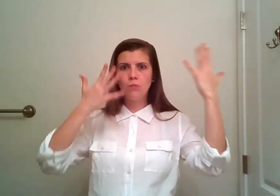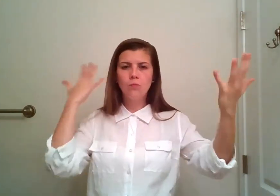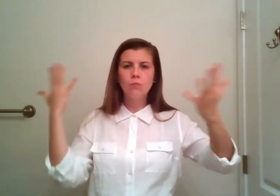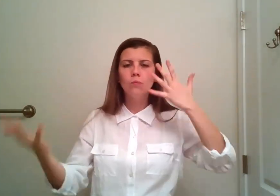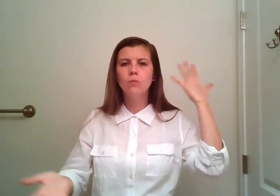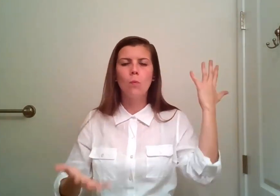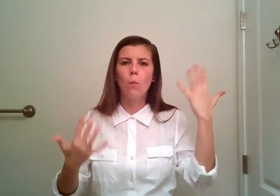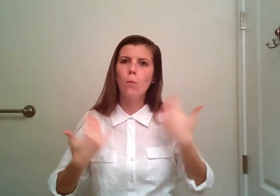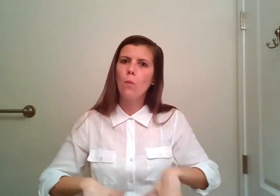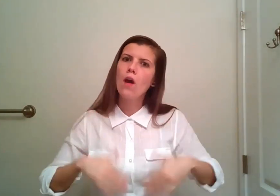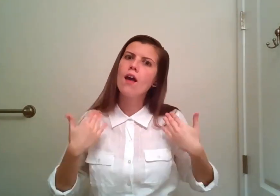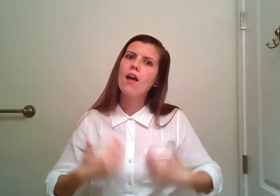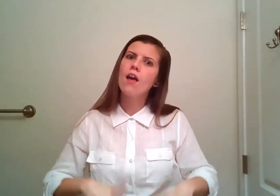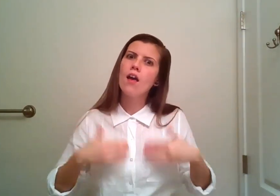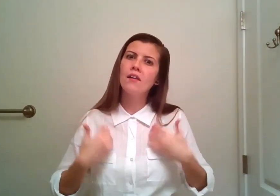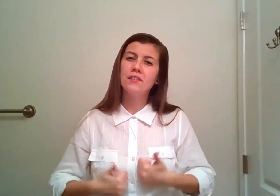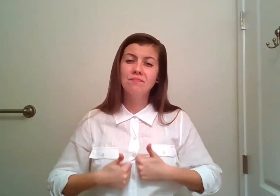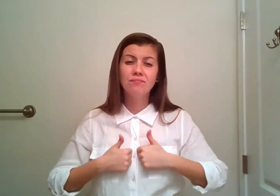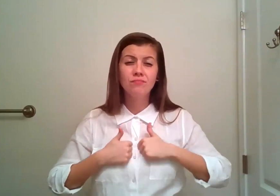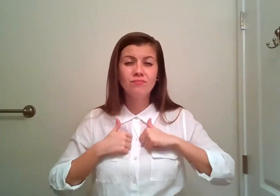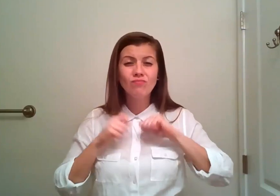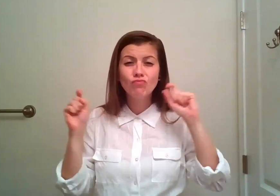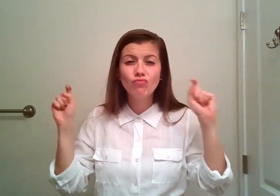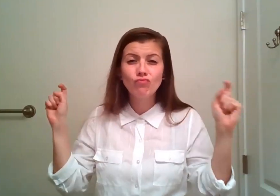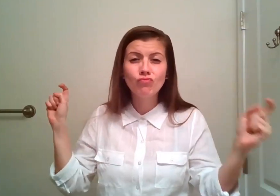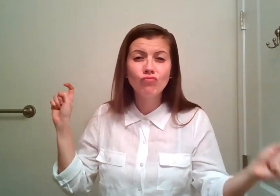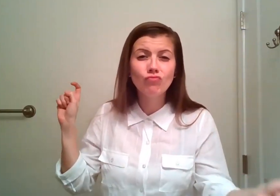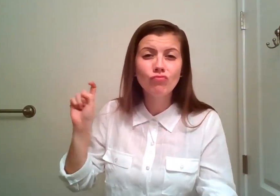I saw what they were signing, and it was amazing.